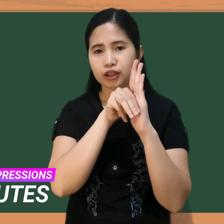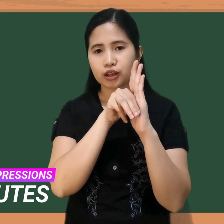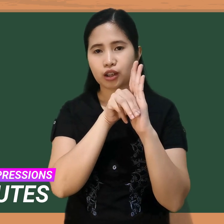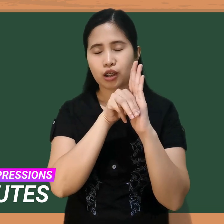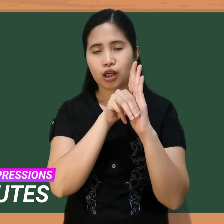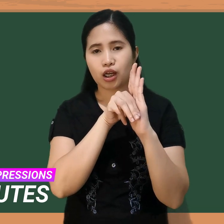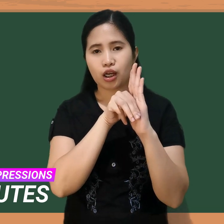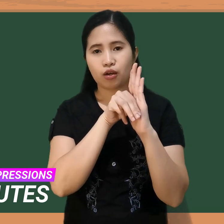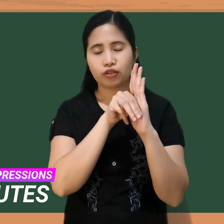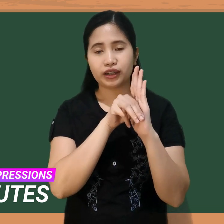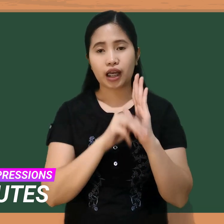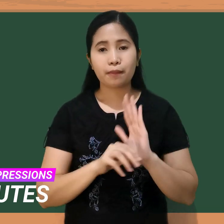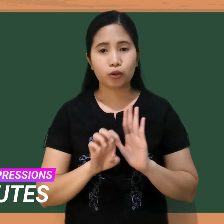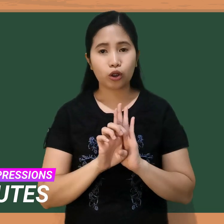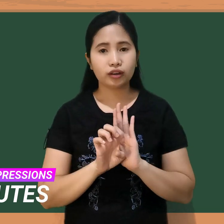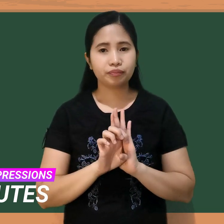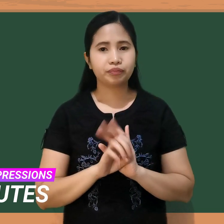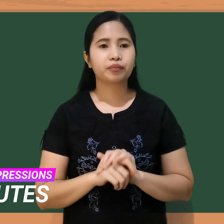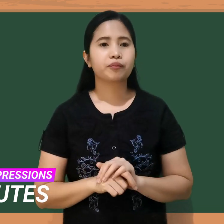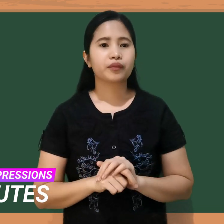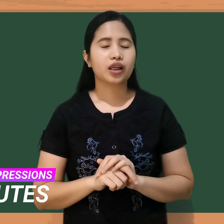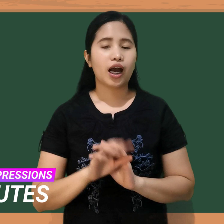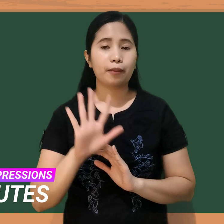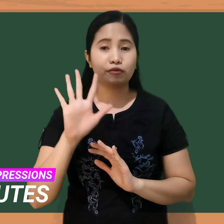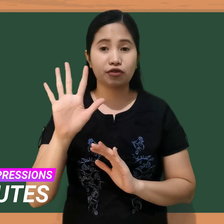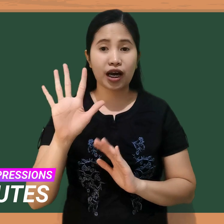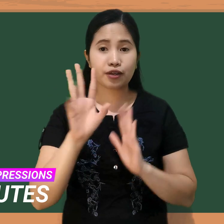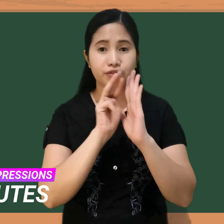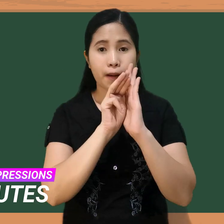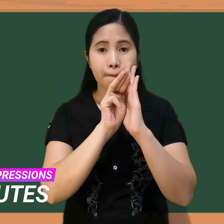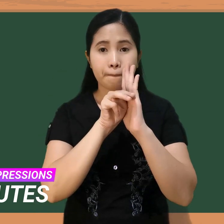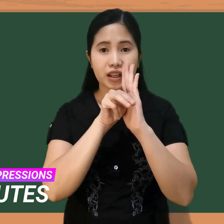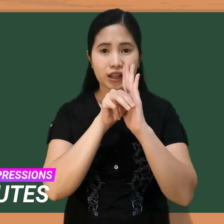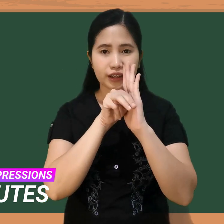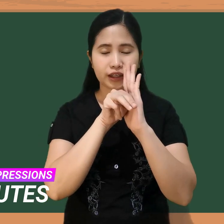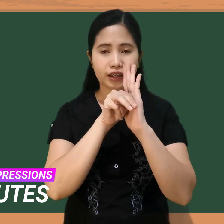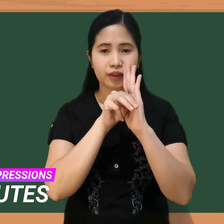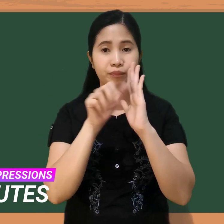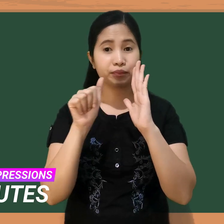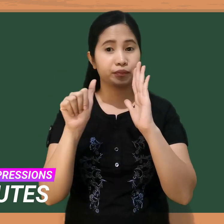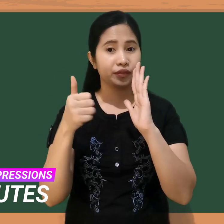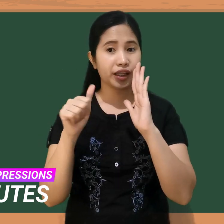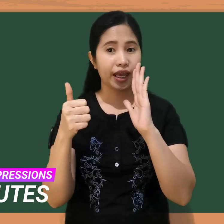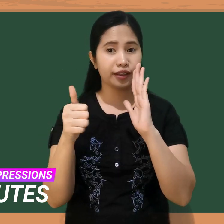Minutes. For example, 5 minutes.